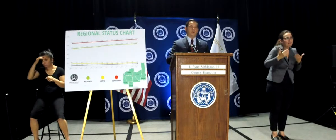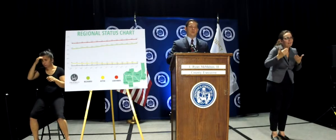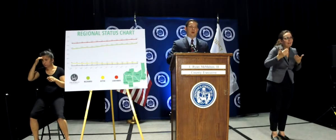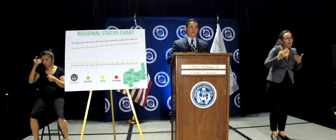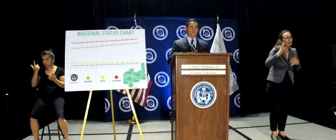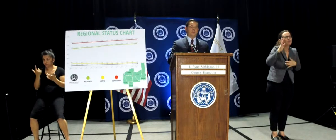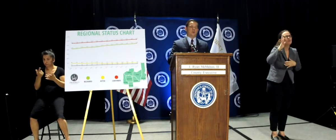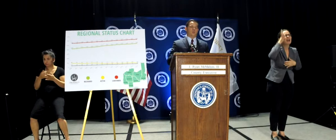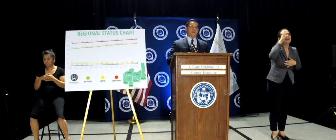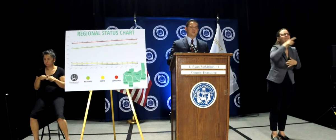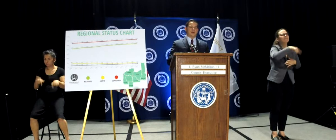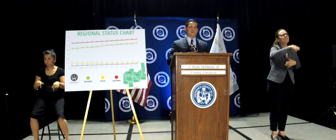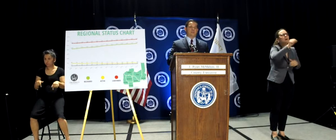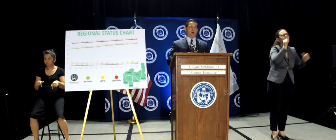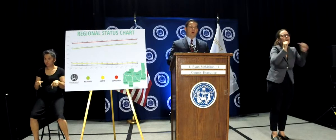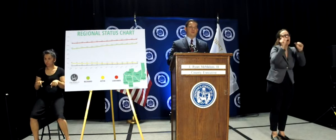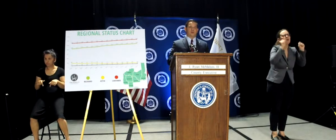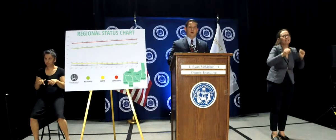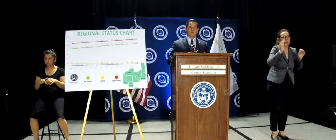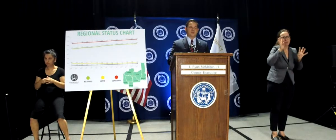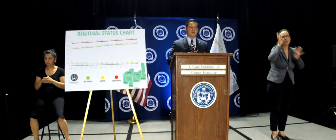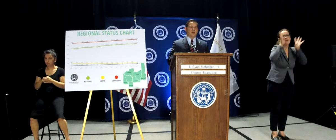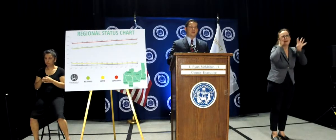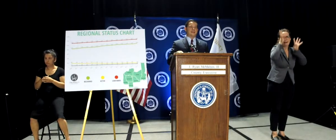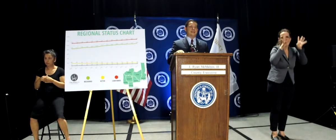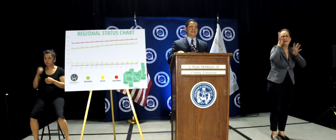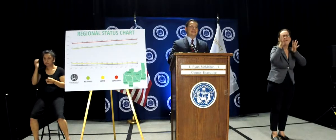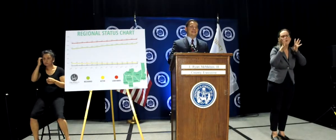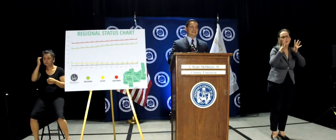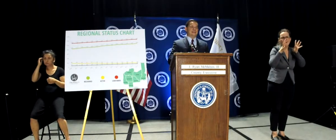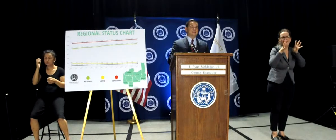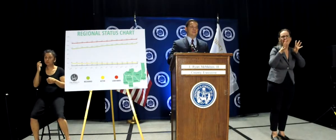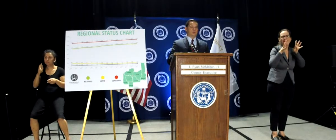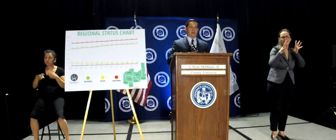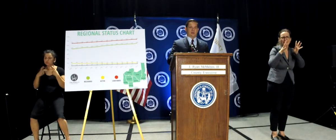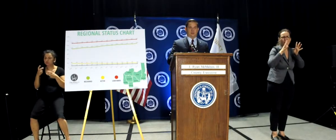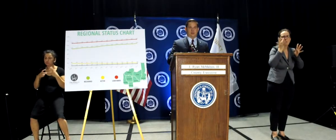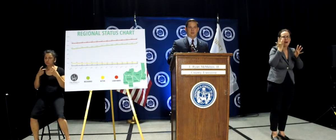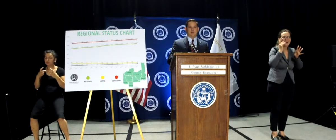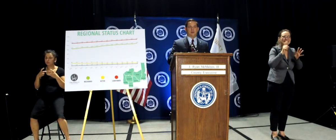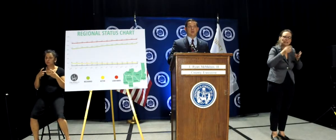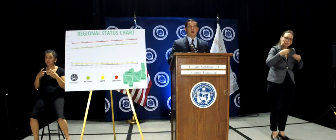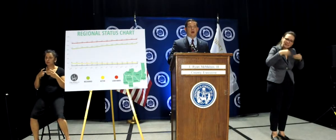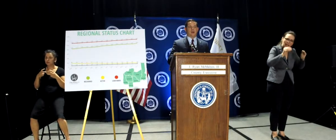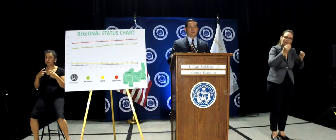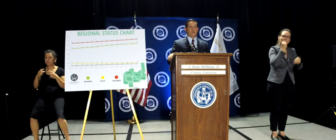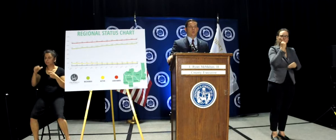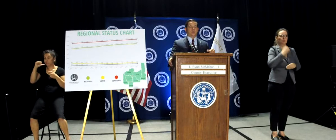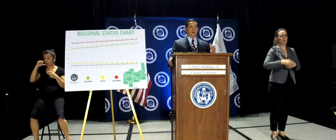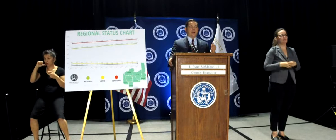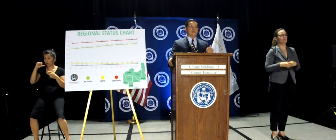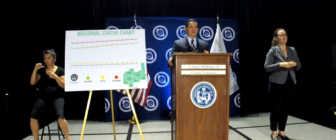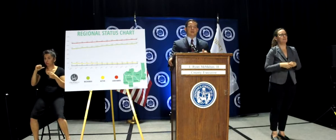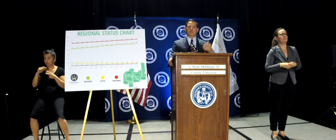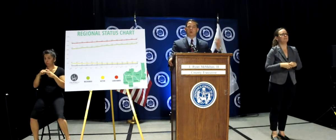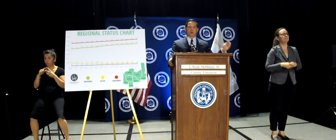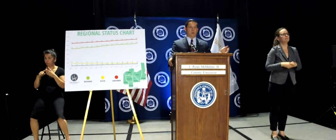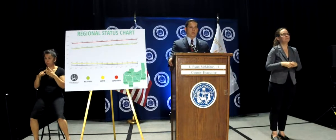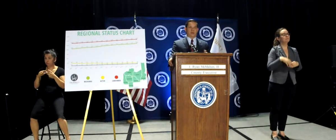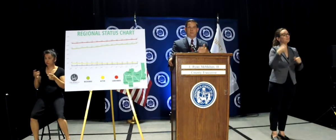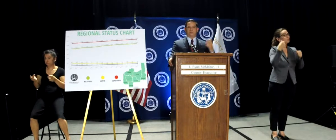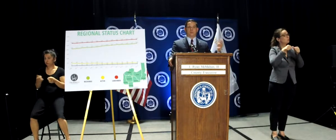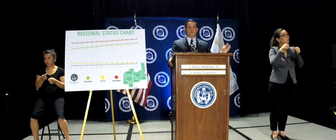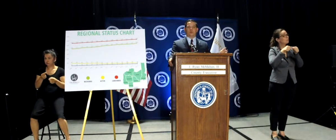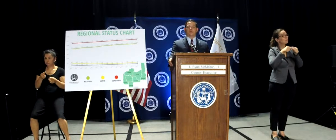what we have done, remember, restaurants and bars for us are the easiest to regulate. Why is that? Because we